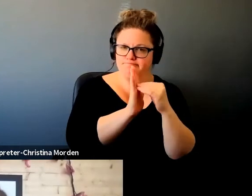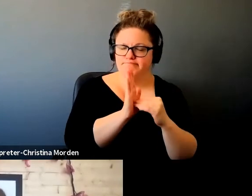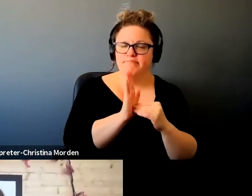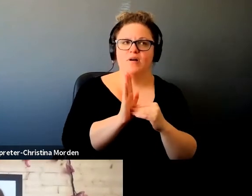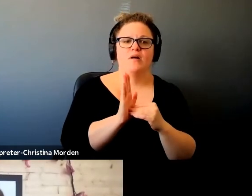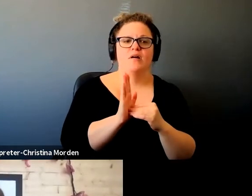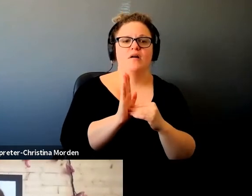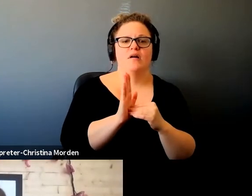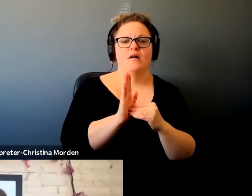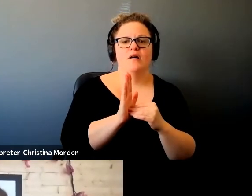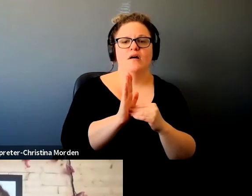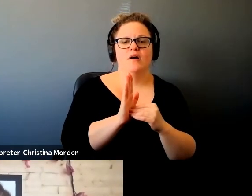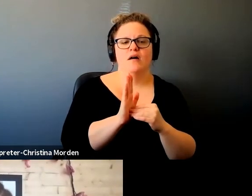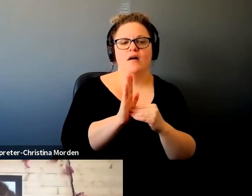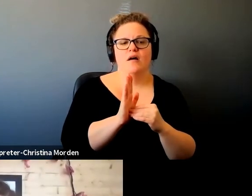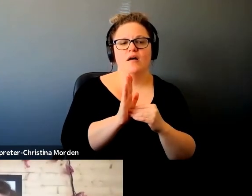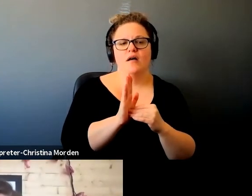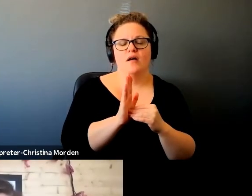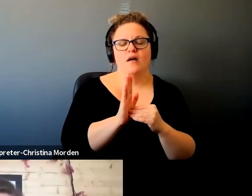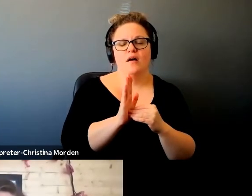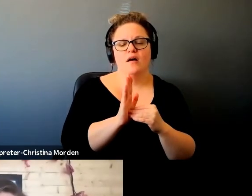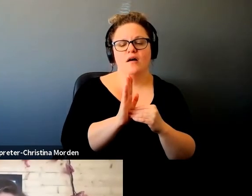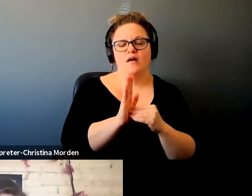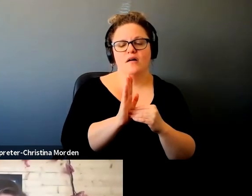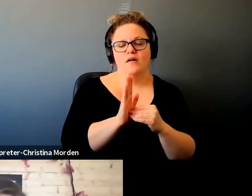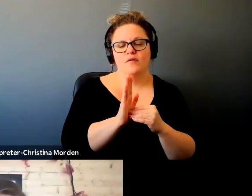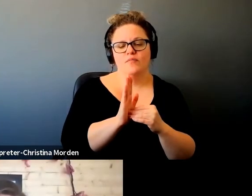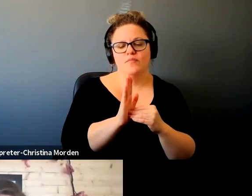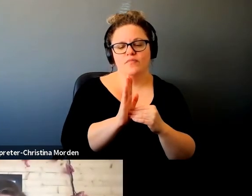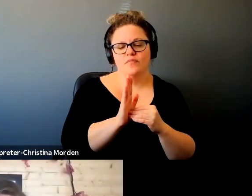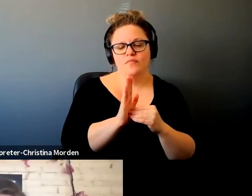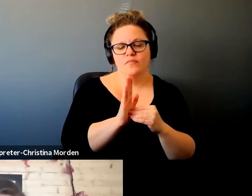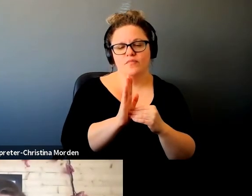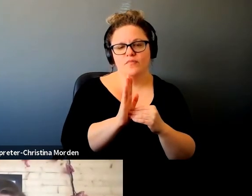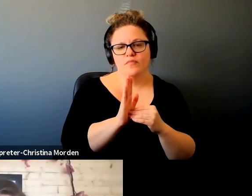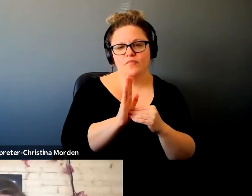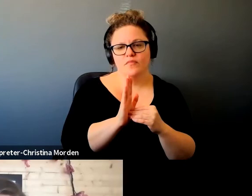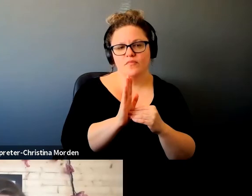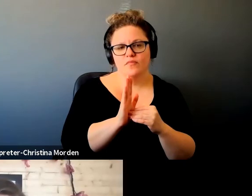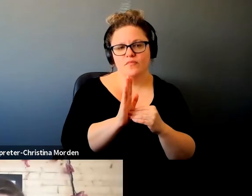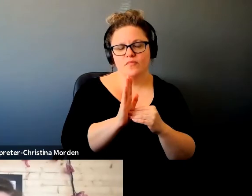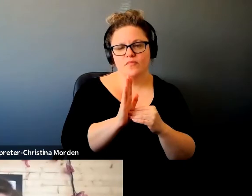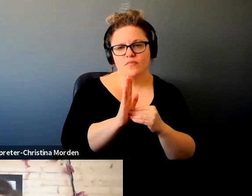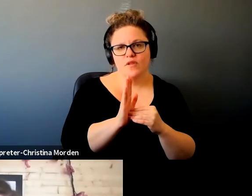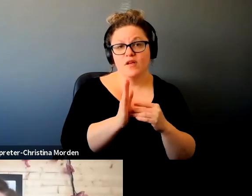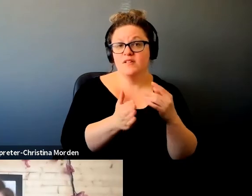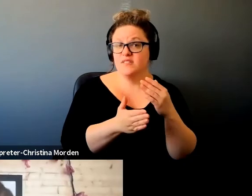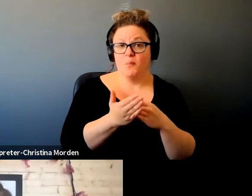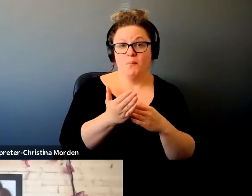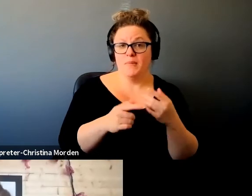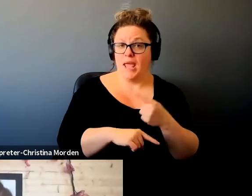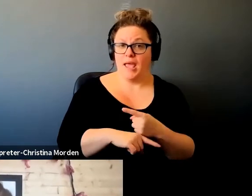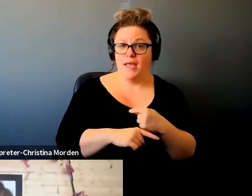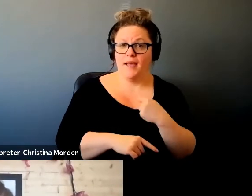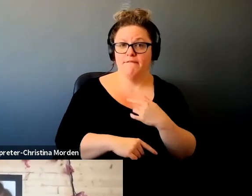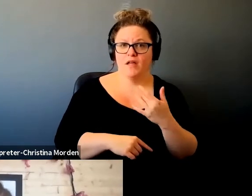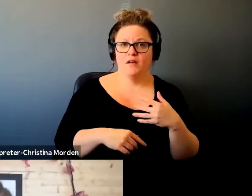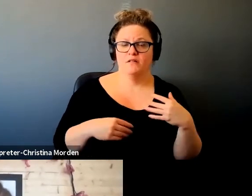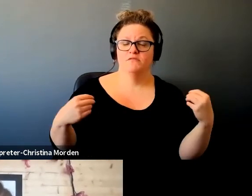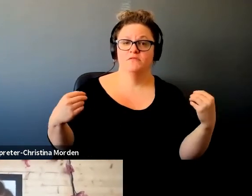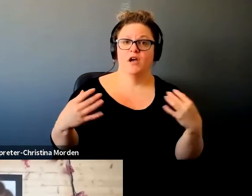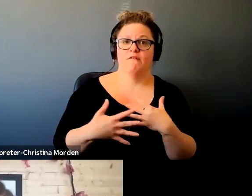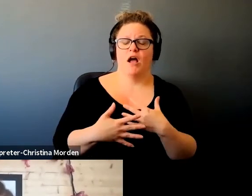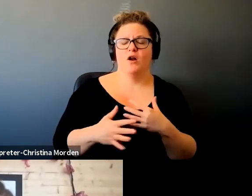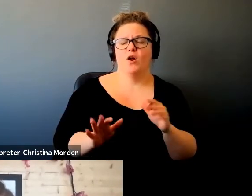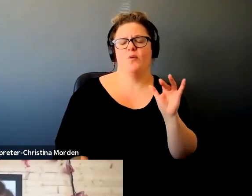Until the first performance, I have days before that where I'm terrified and I feel that I'm making the